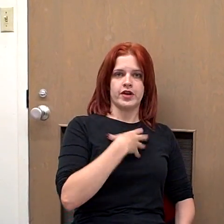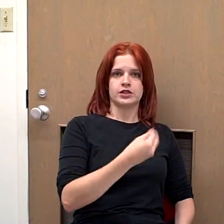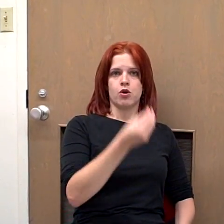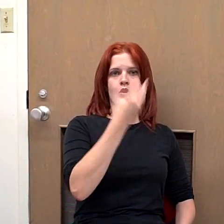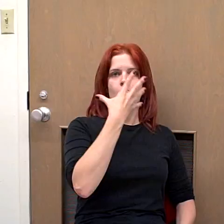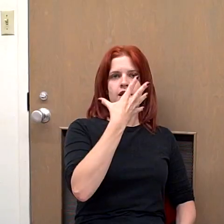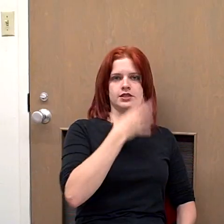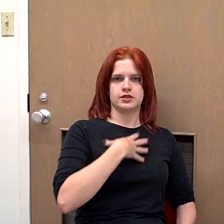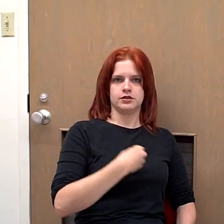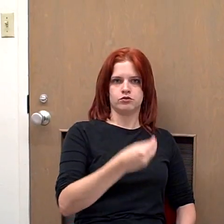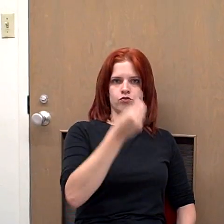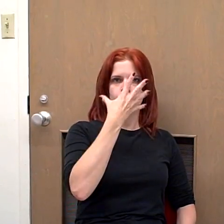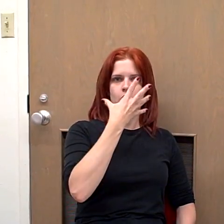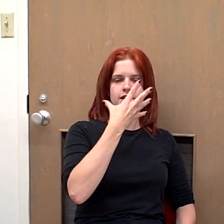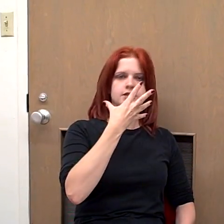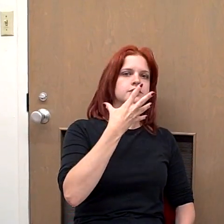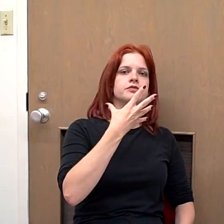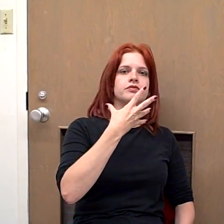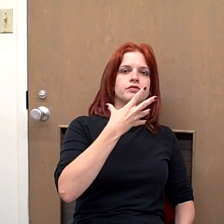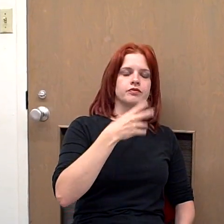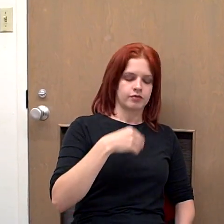face. White, white,